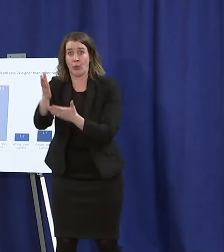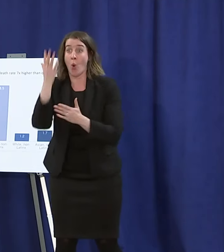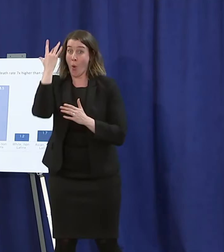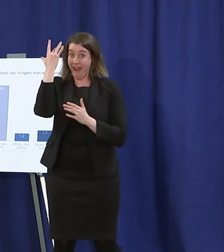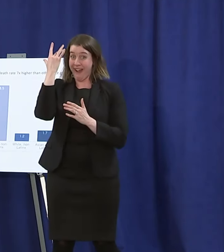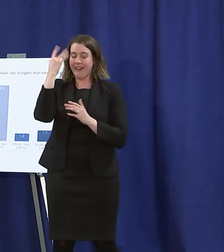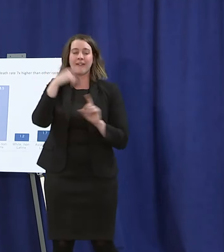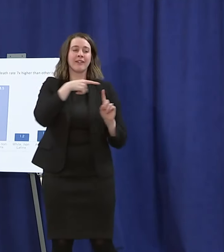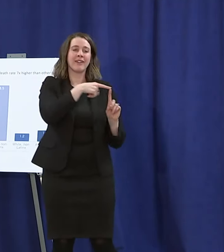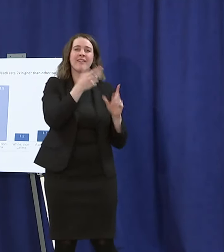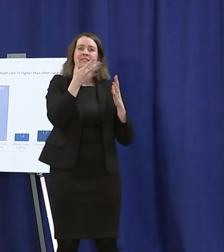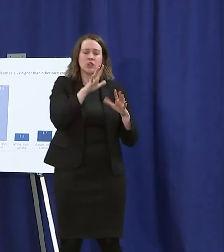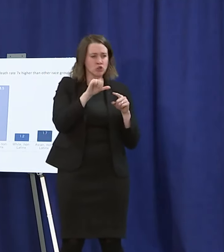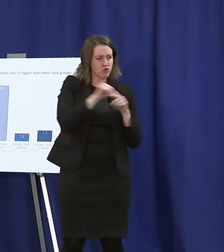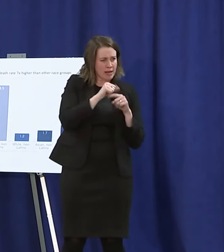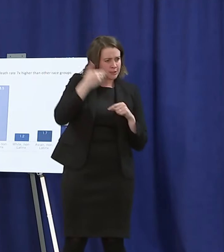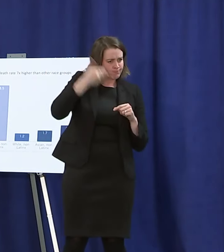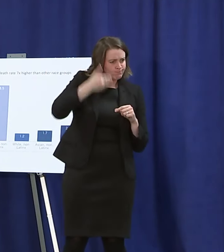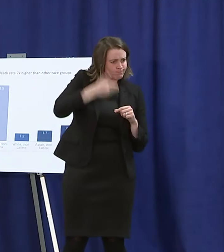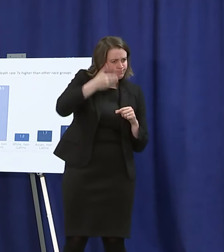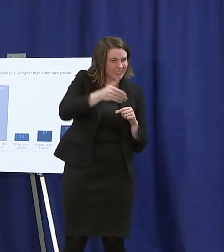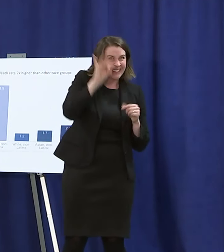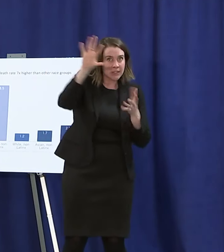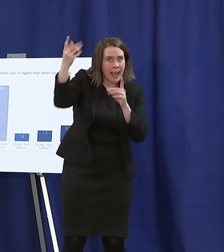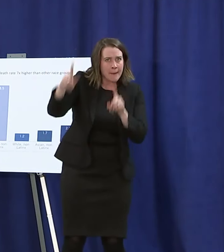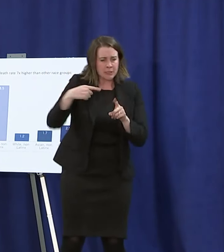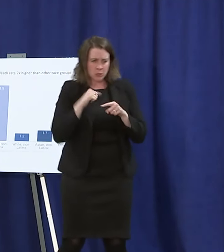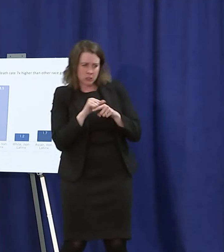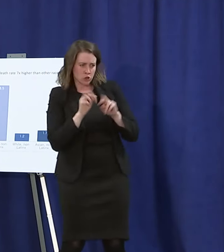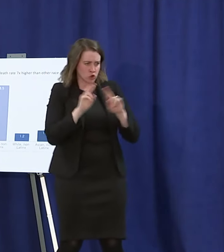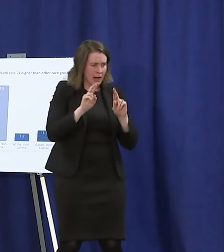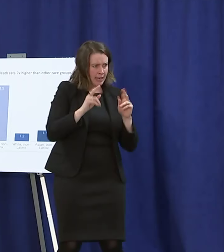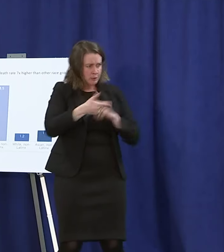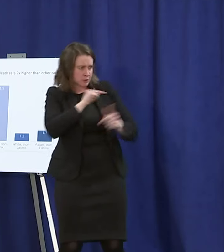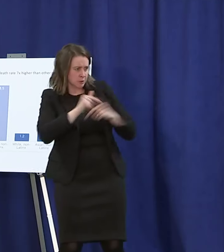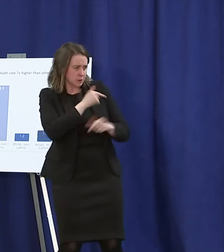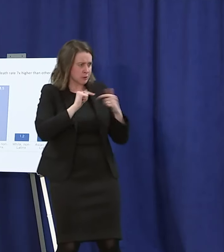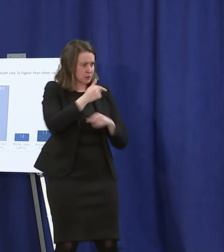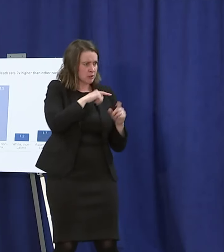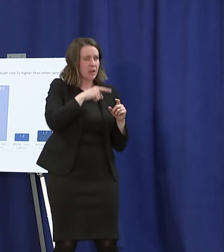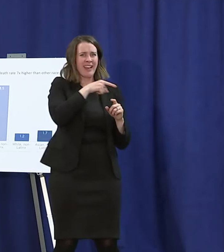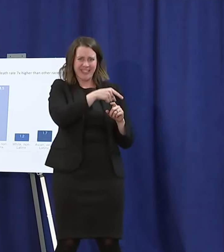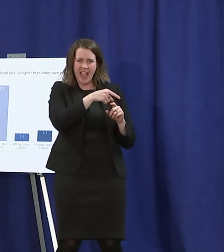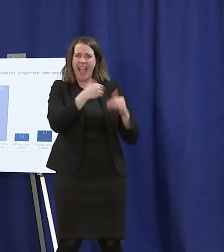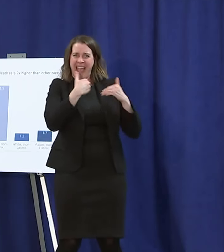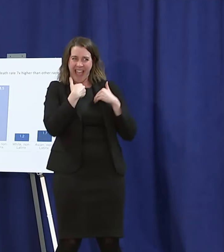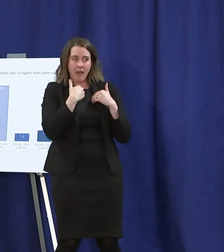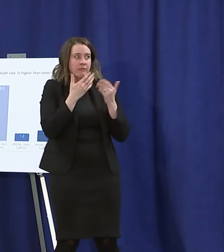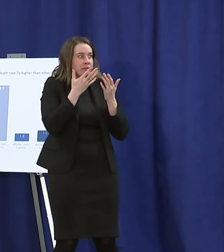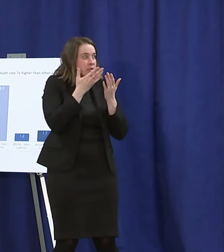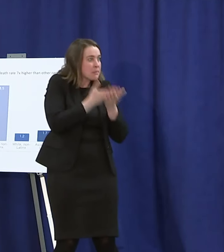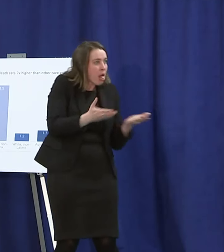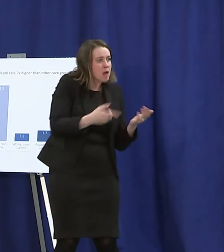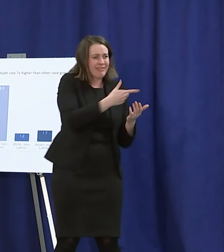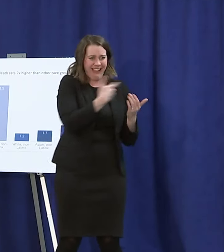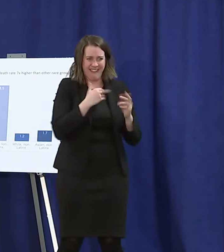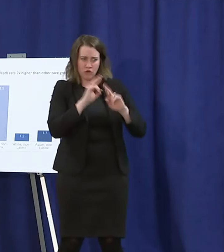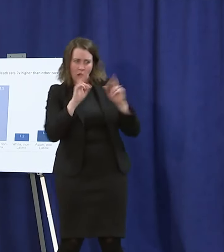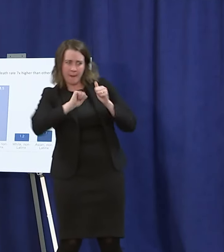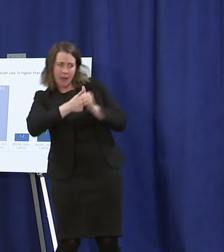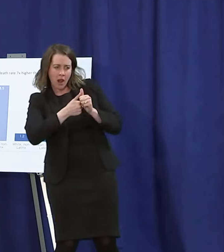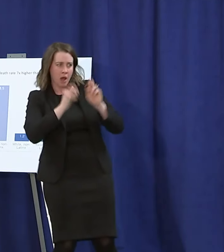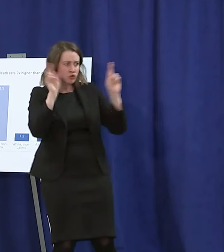practice on a regular basis because they are routinely procuring the kind of goods and products that